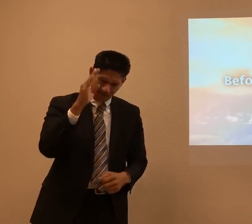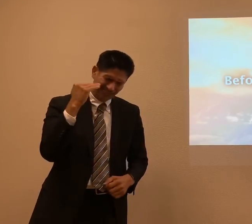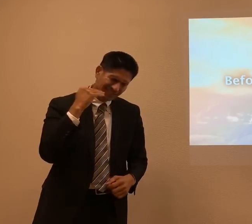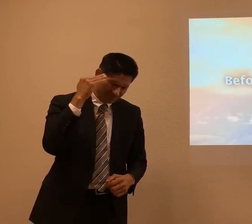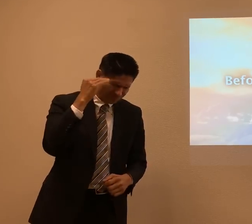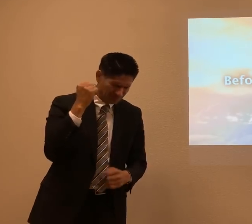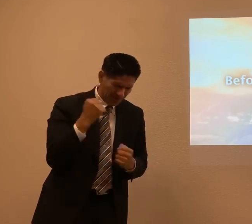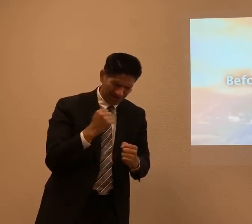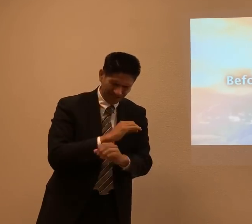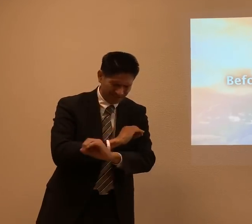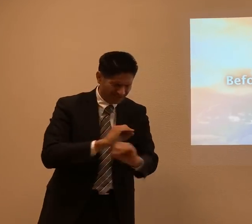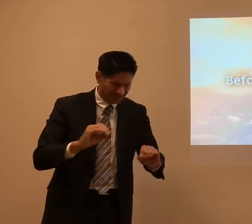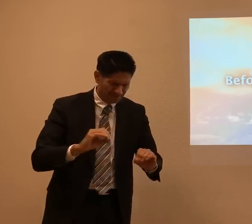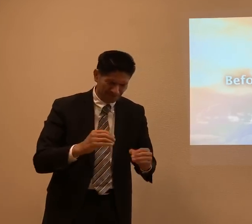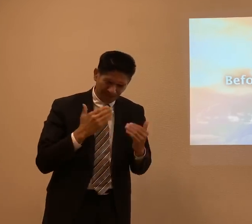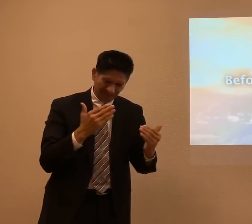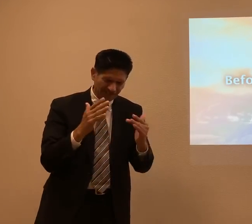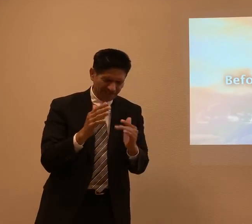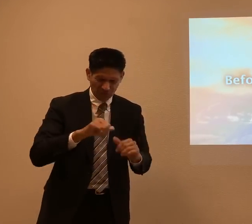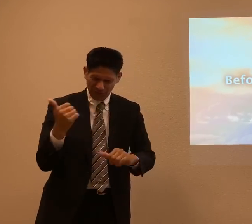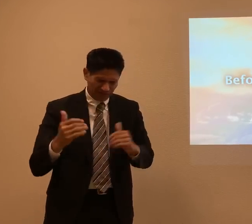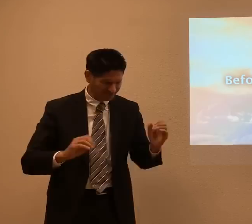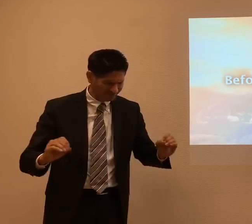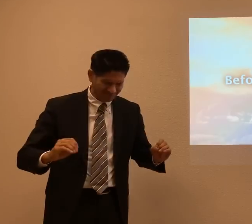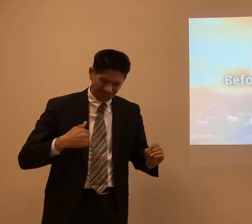and the power of teaching about one God. We thank you for that.